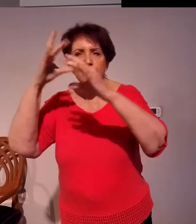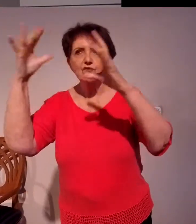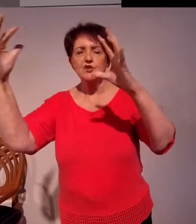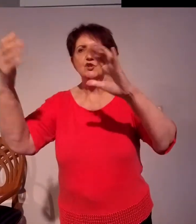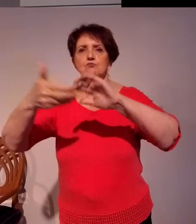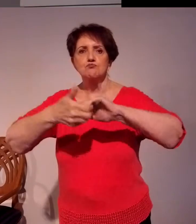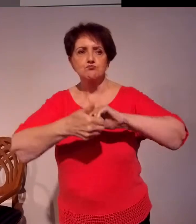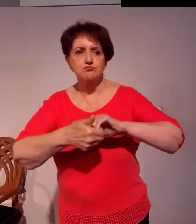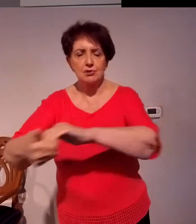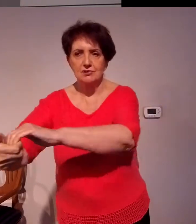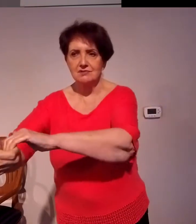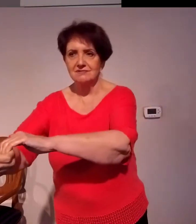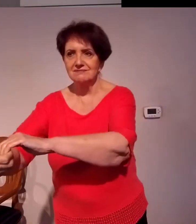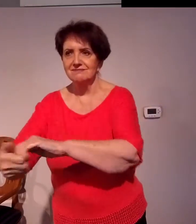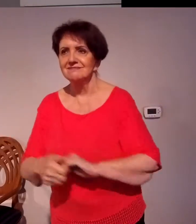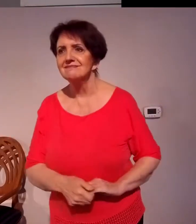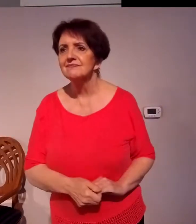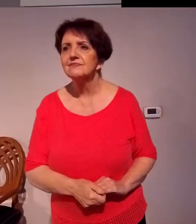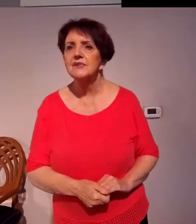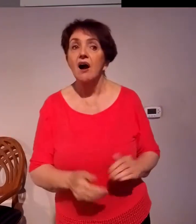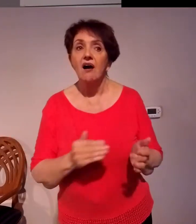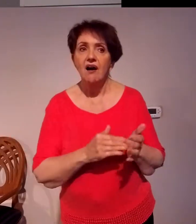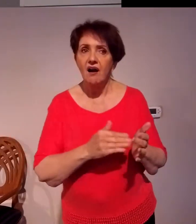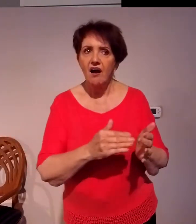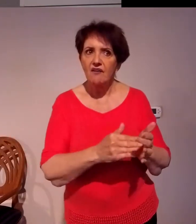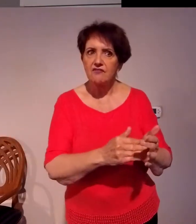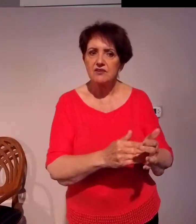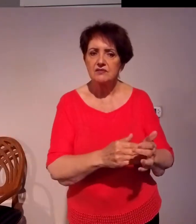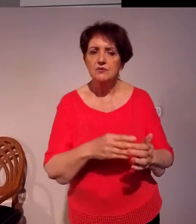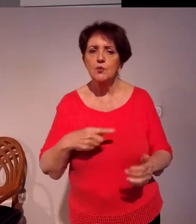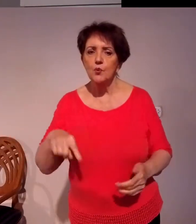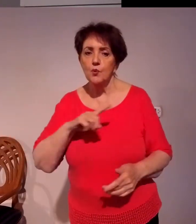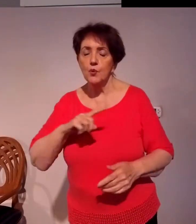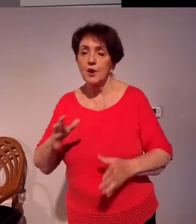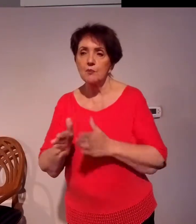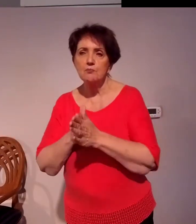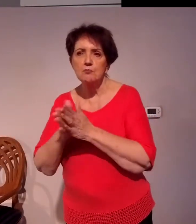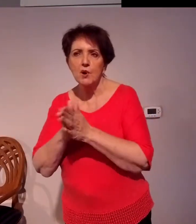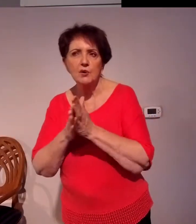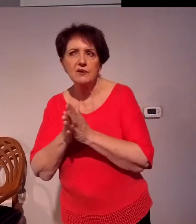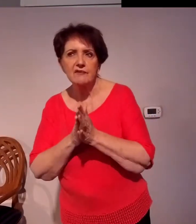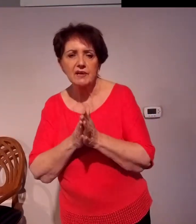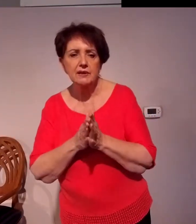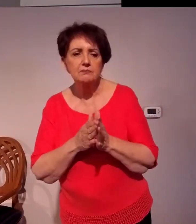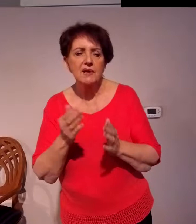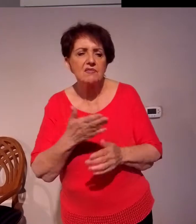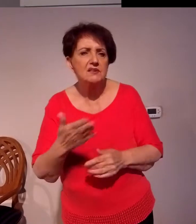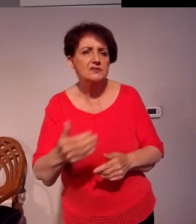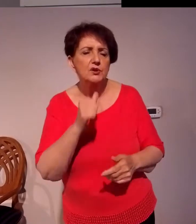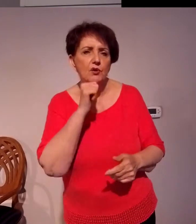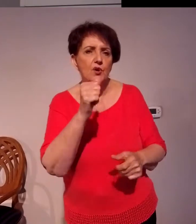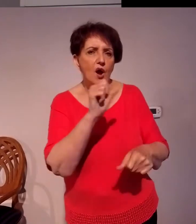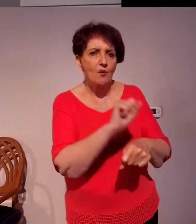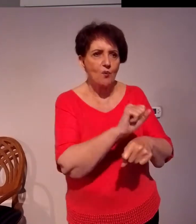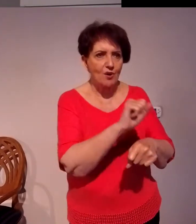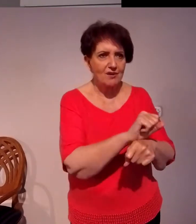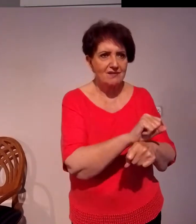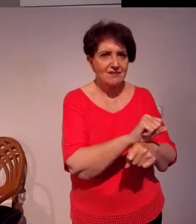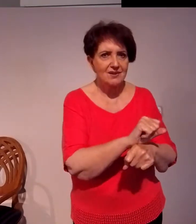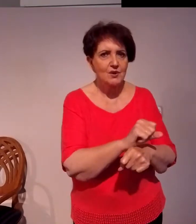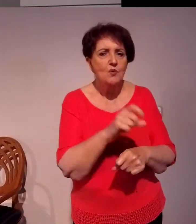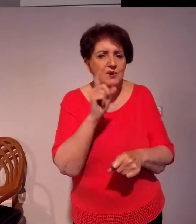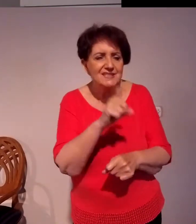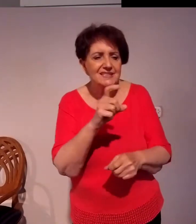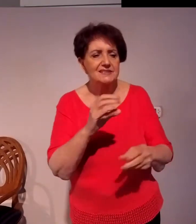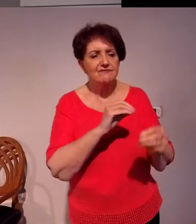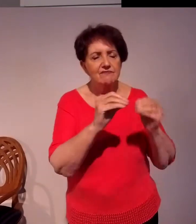and often we are motivated by what isn't working and what needs to be